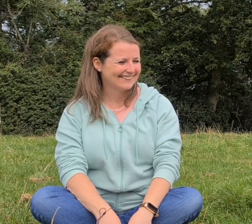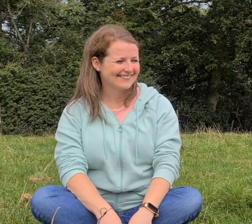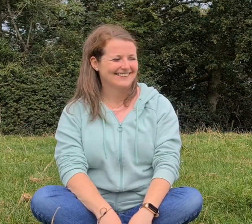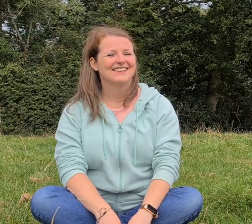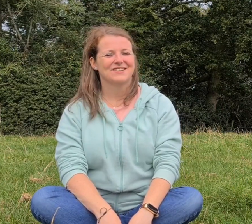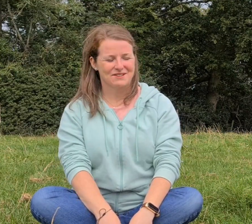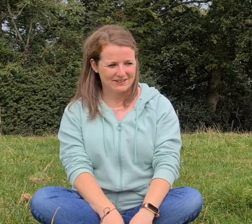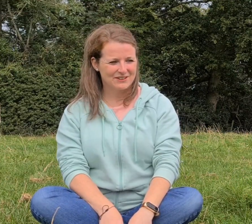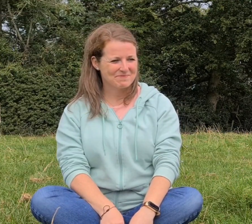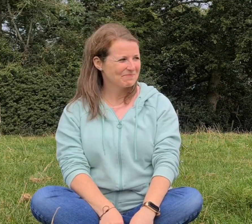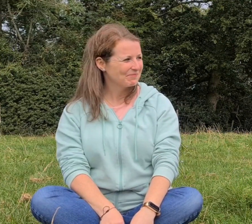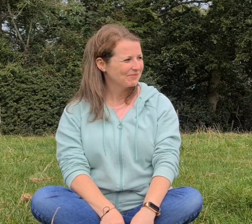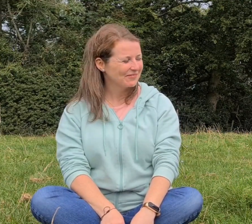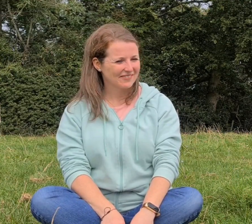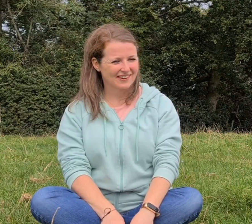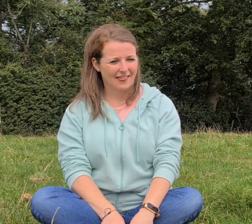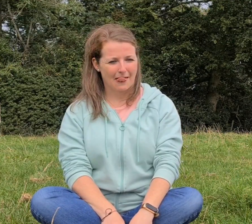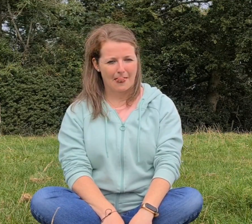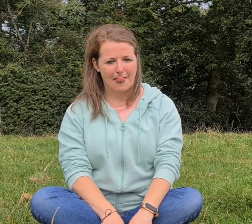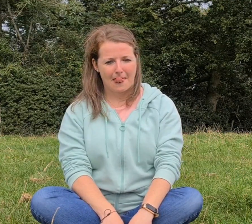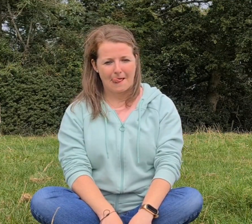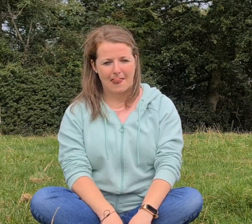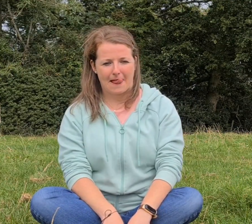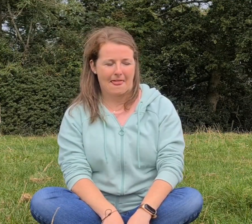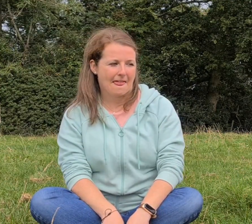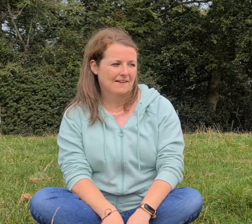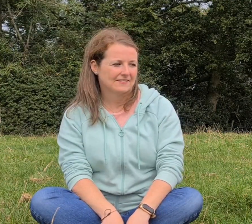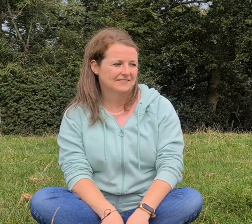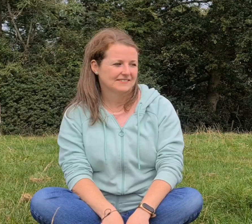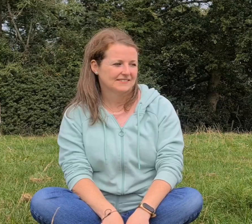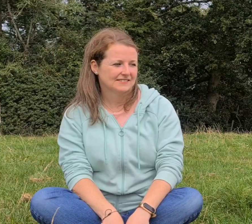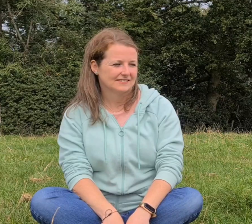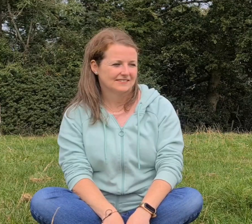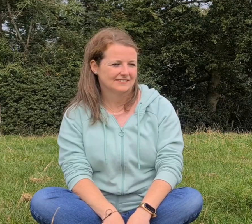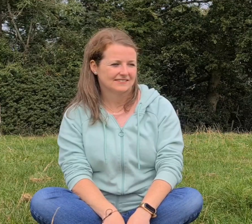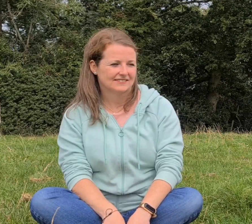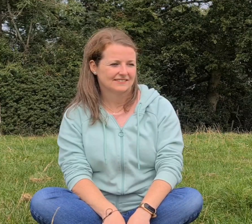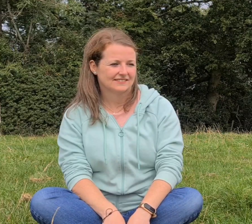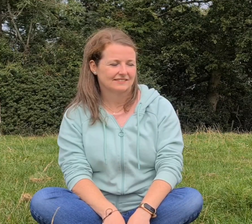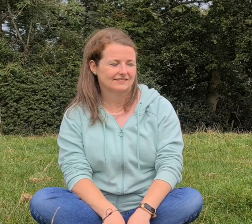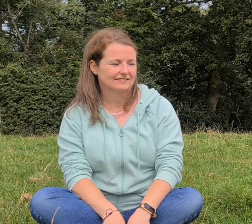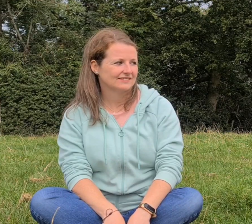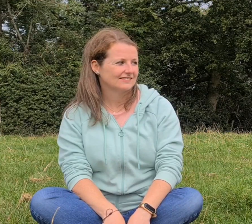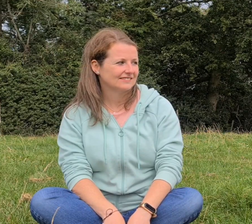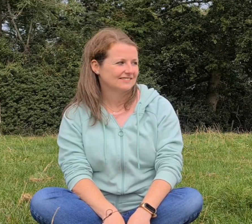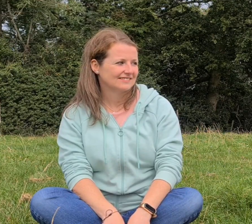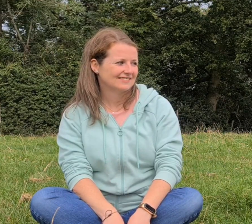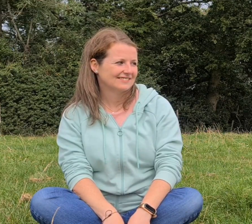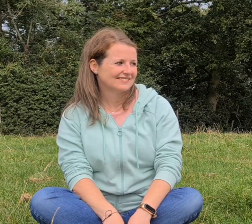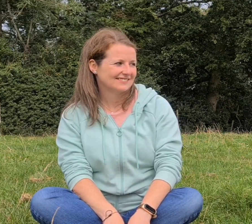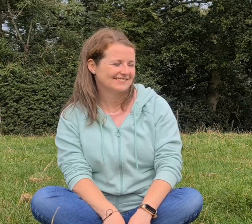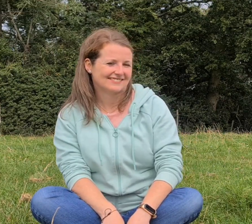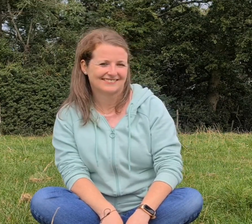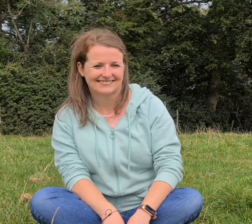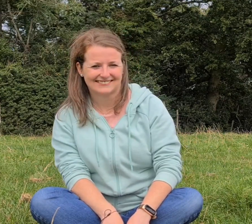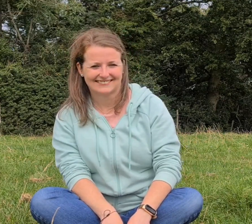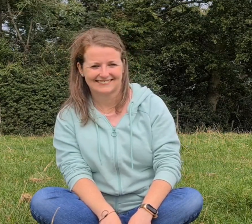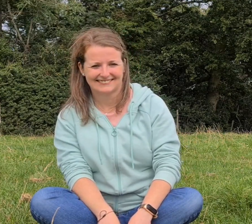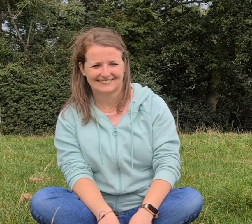Karen. You're welcome. Now, we're also going to sing in Welsh. Do you know it in Welsh? If you don't worry, because